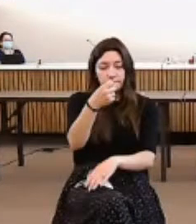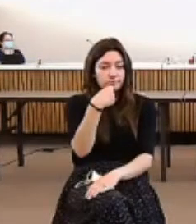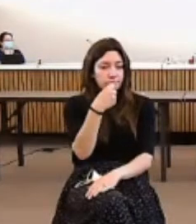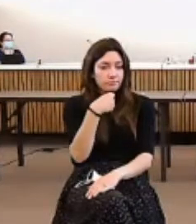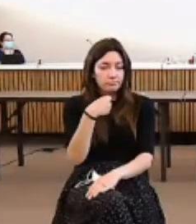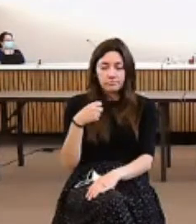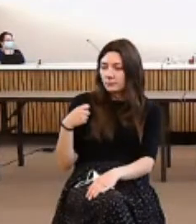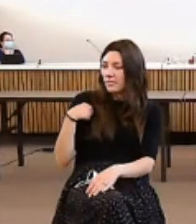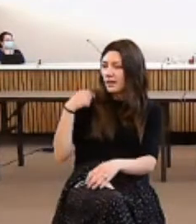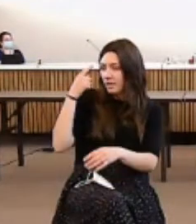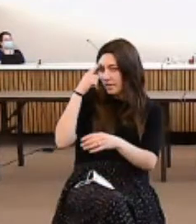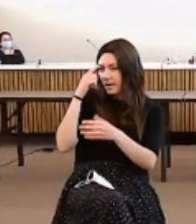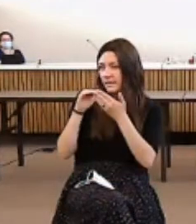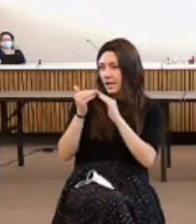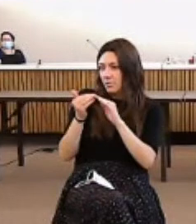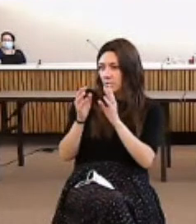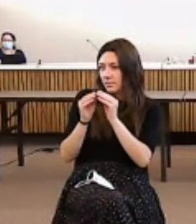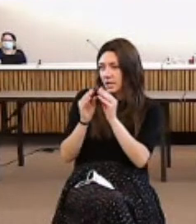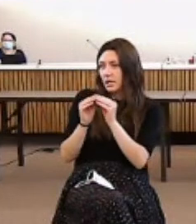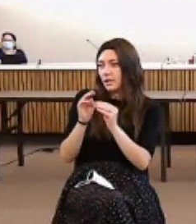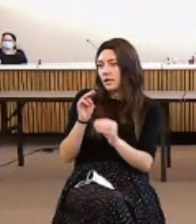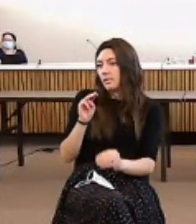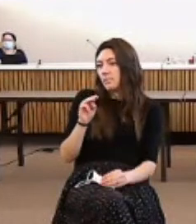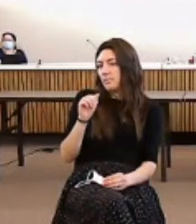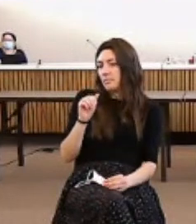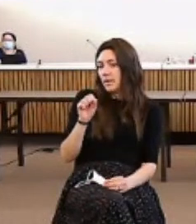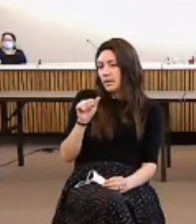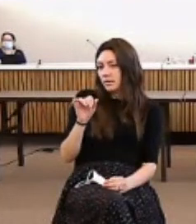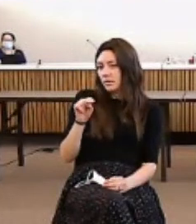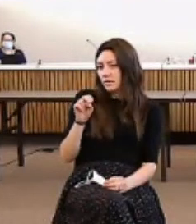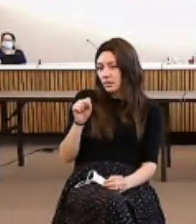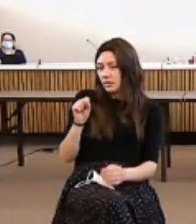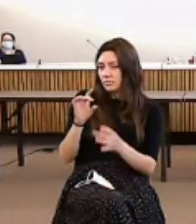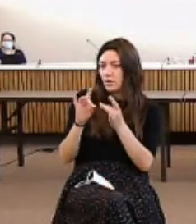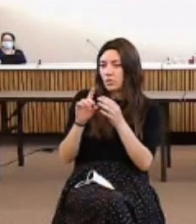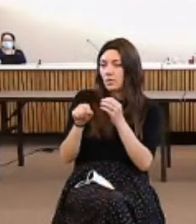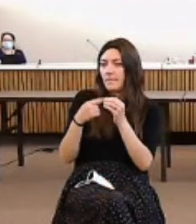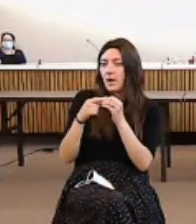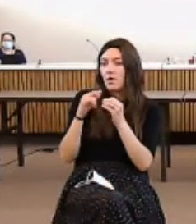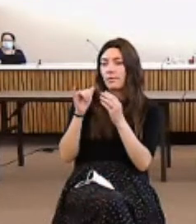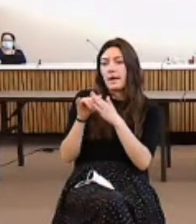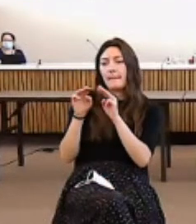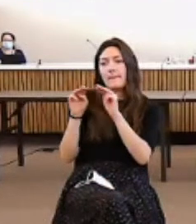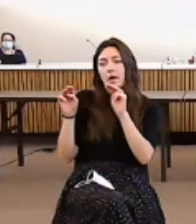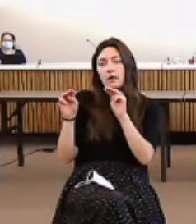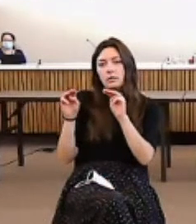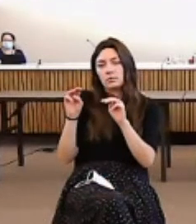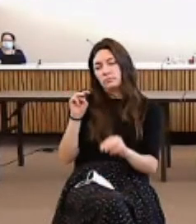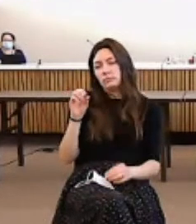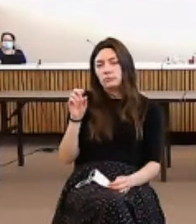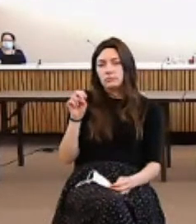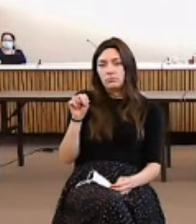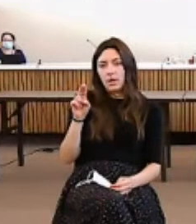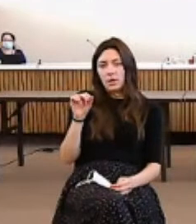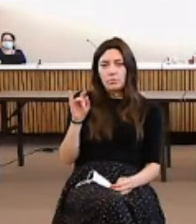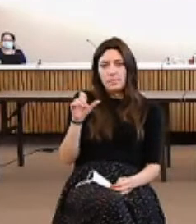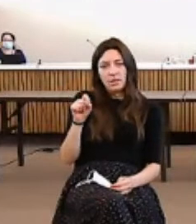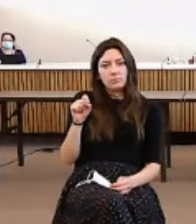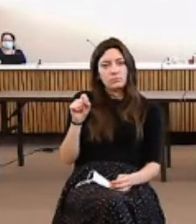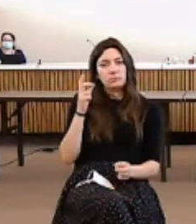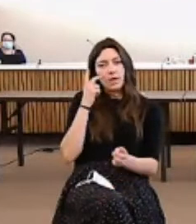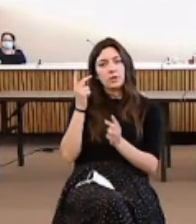meeting, the Masons were specifically talking about that monument, and, you know, it'll be a nice place and the neighbors are welcome to come visit